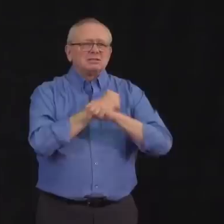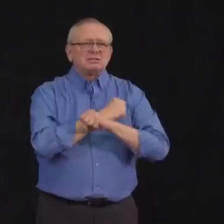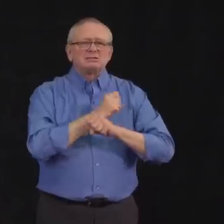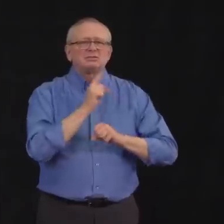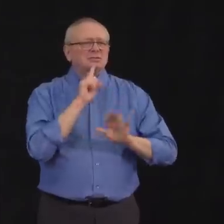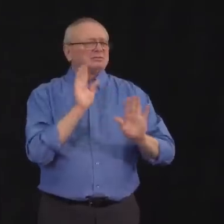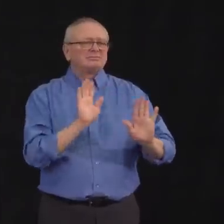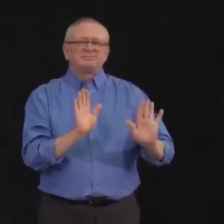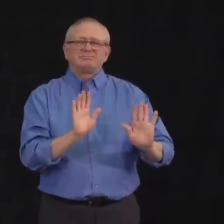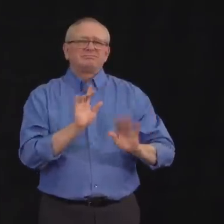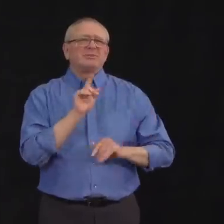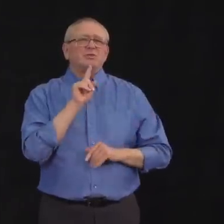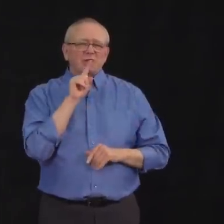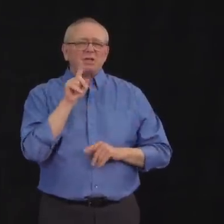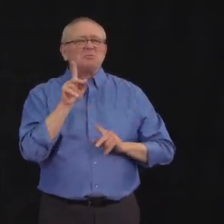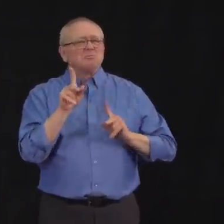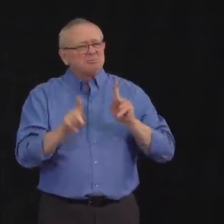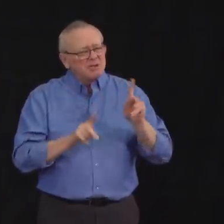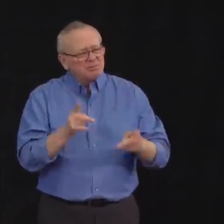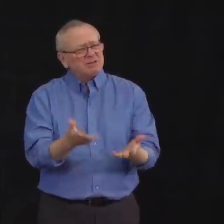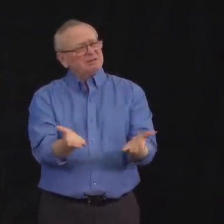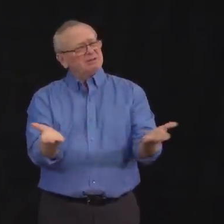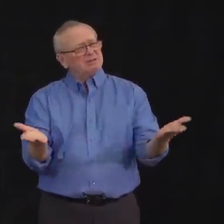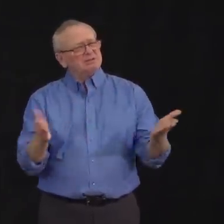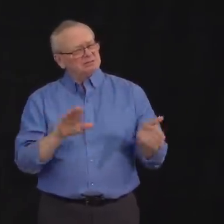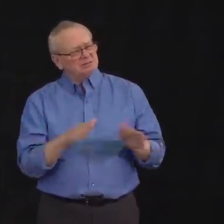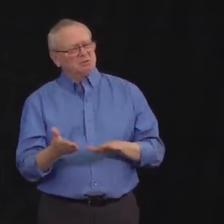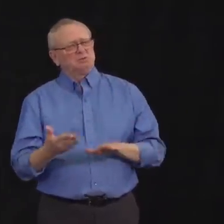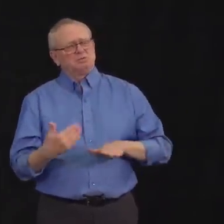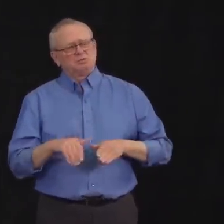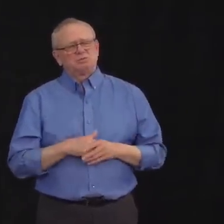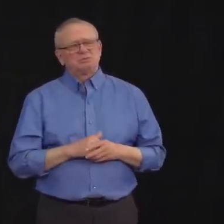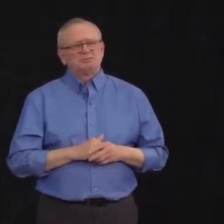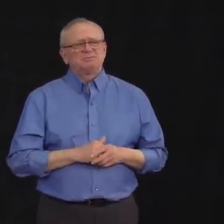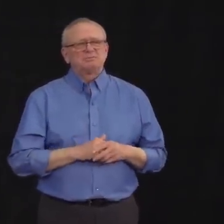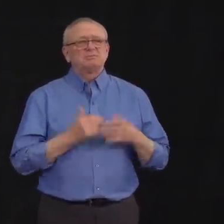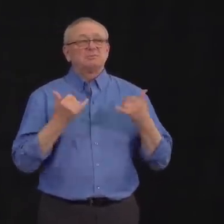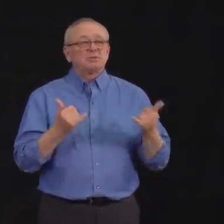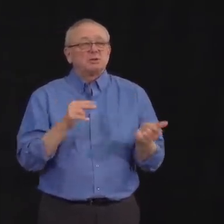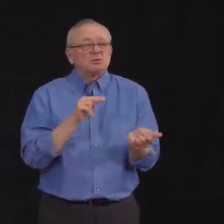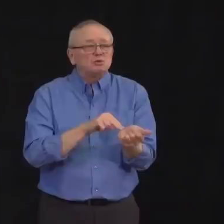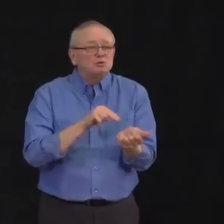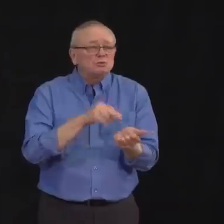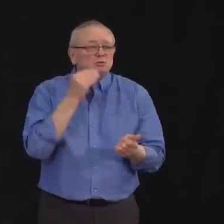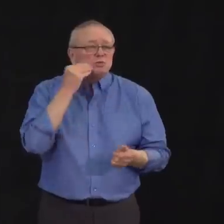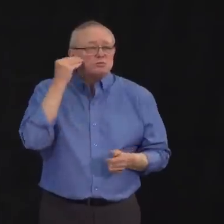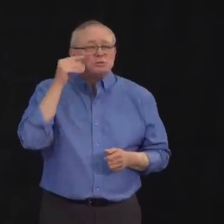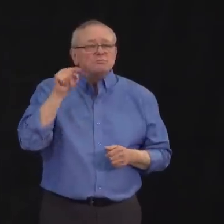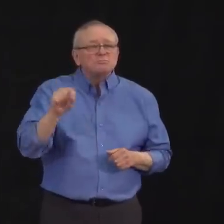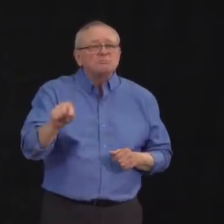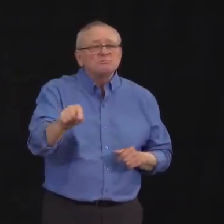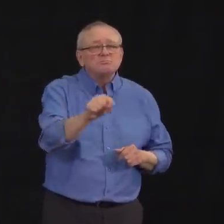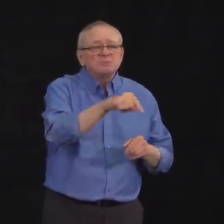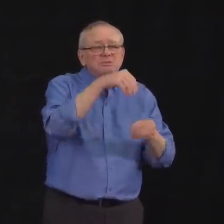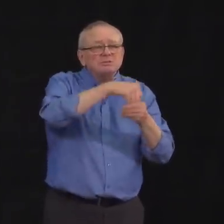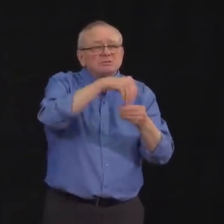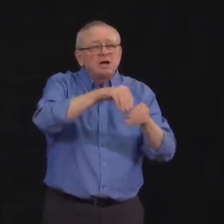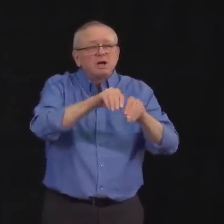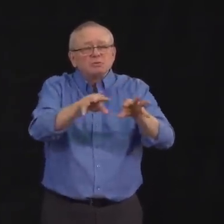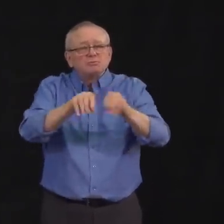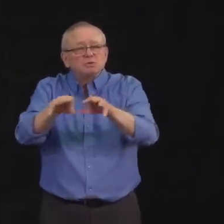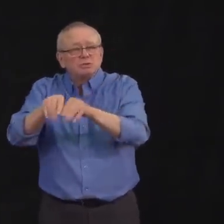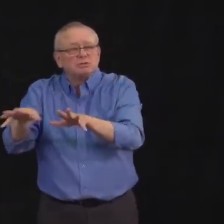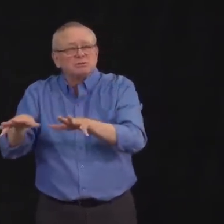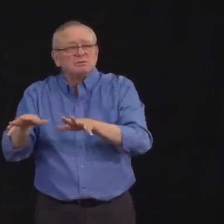now 580 COVID-19 cases in outbreaks in continuing care facilities across the province.